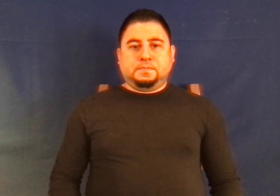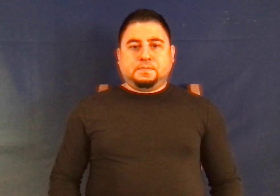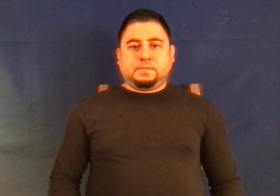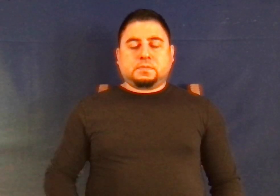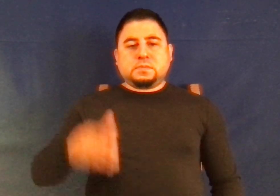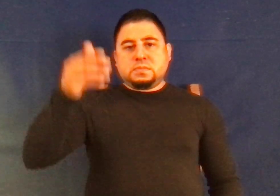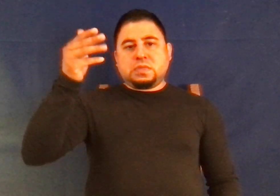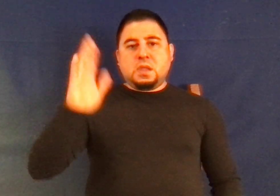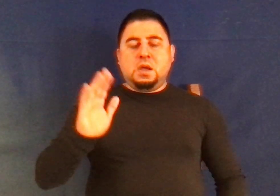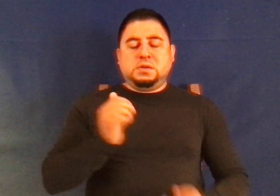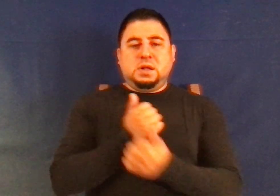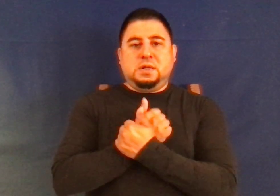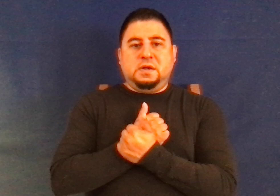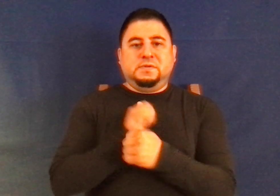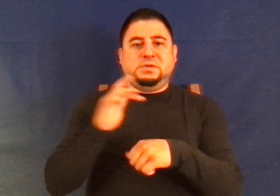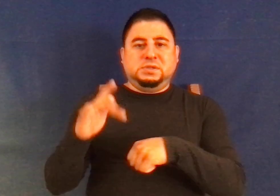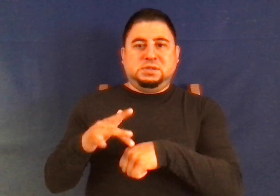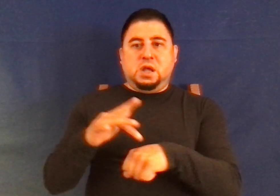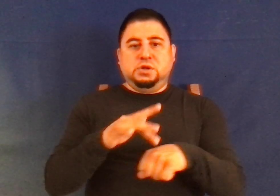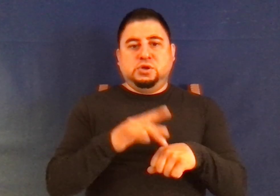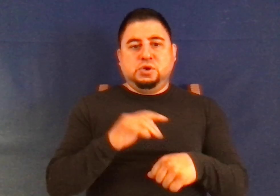God's love touches all peoples.